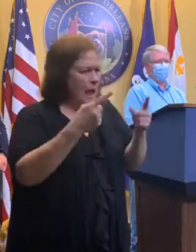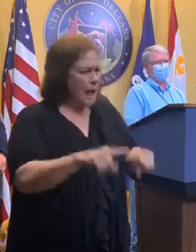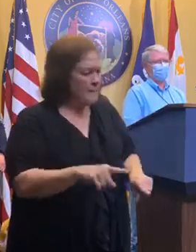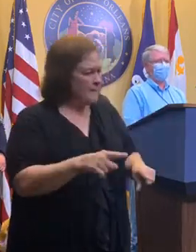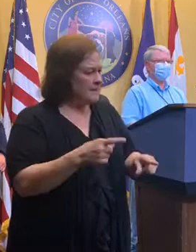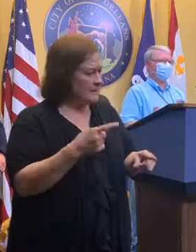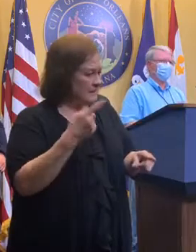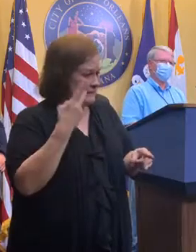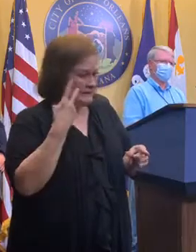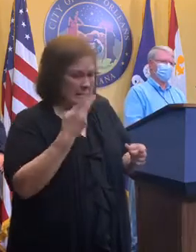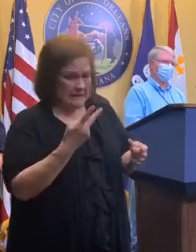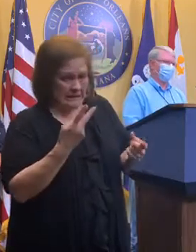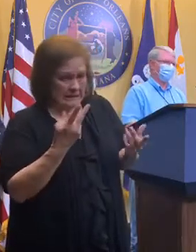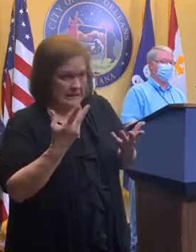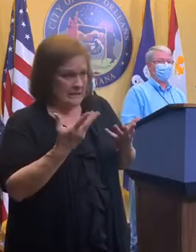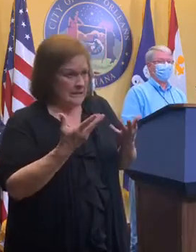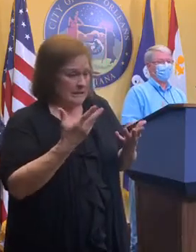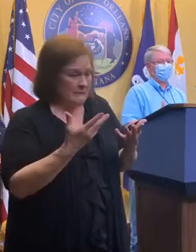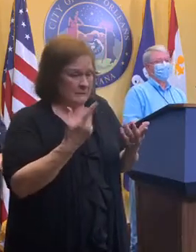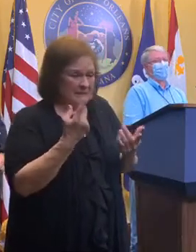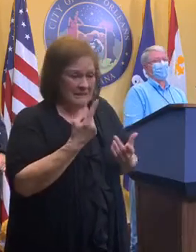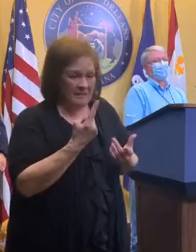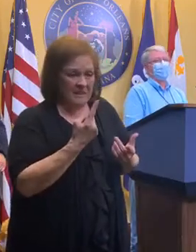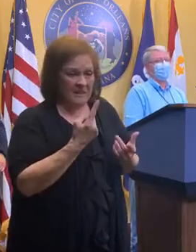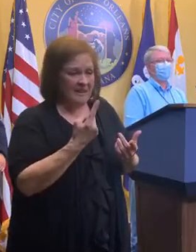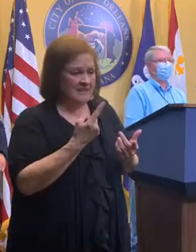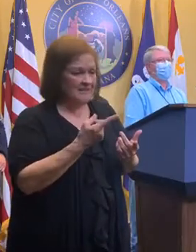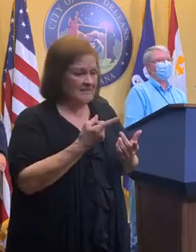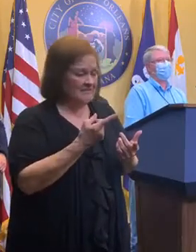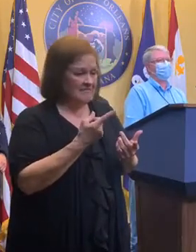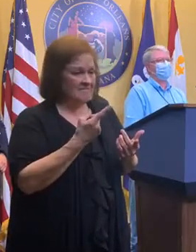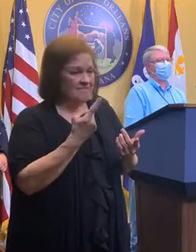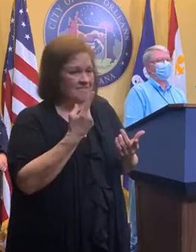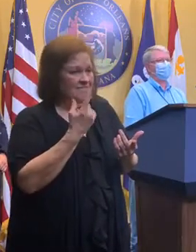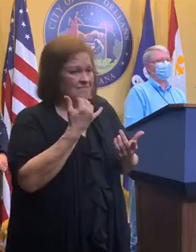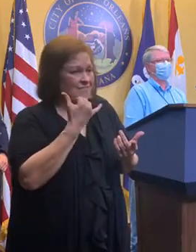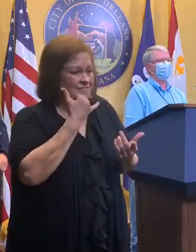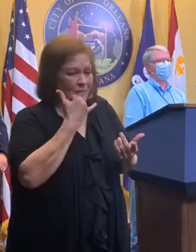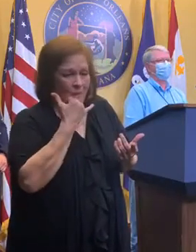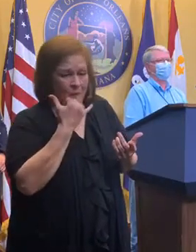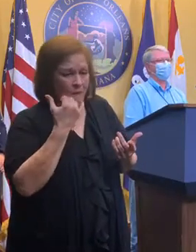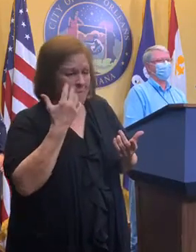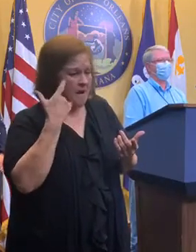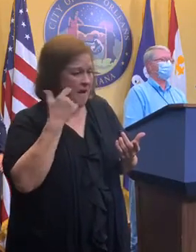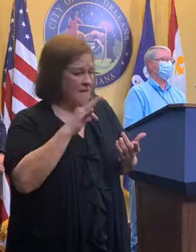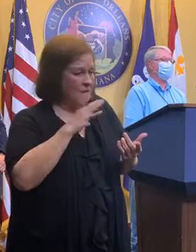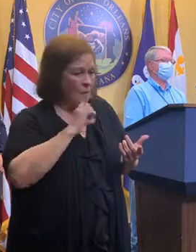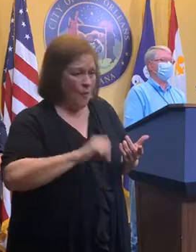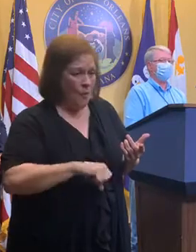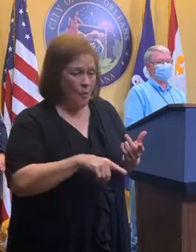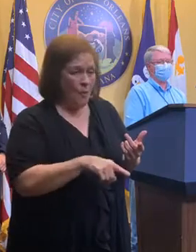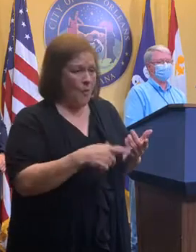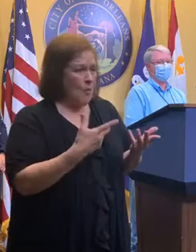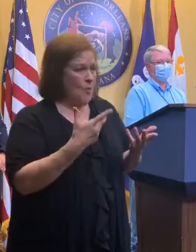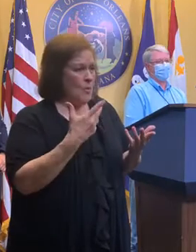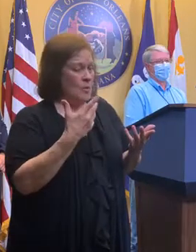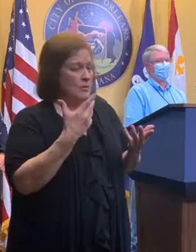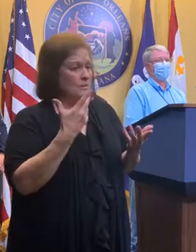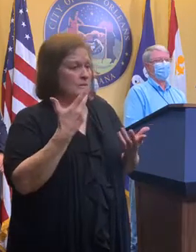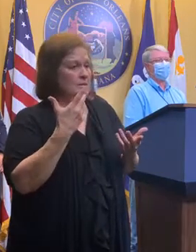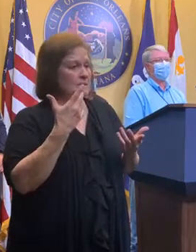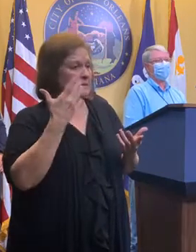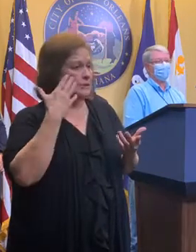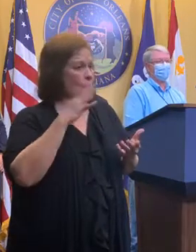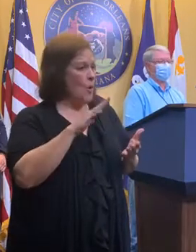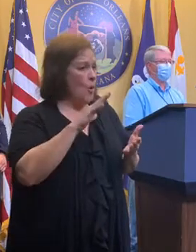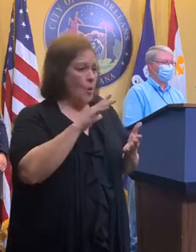that has trended over the course of a long period of time that may point to what the actual cause of